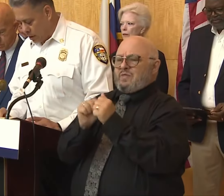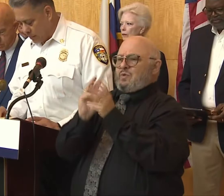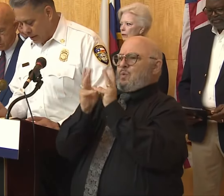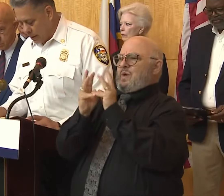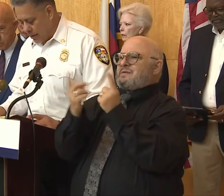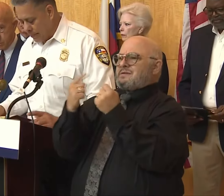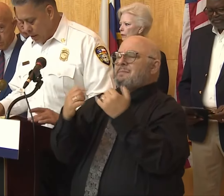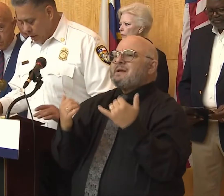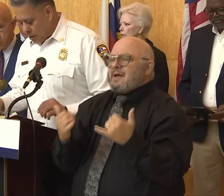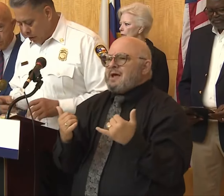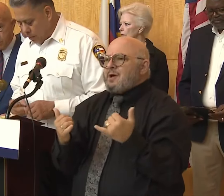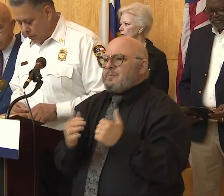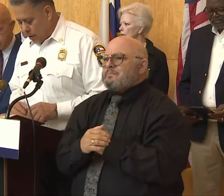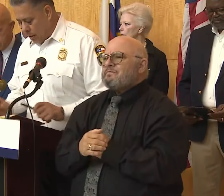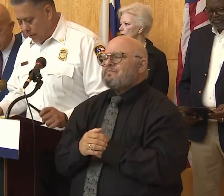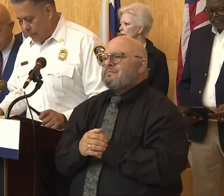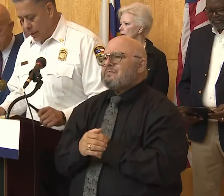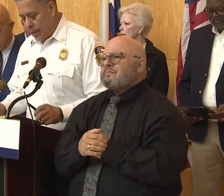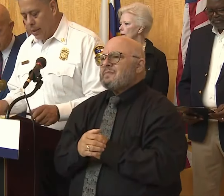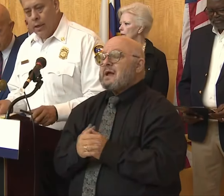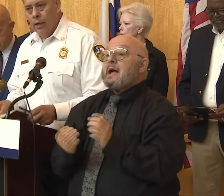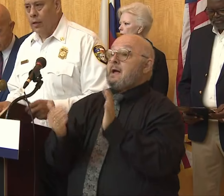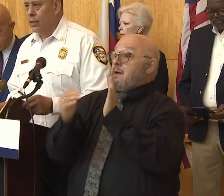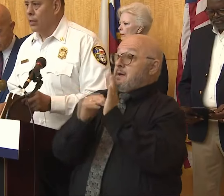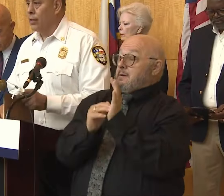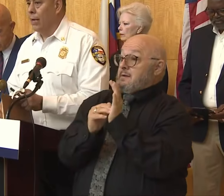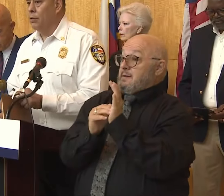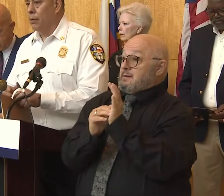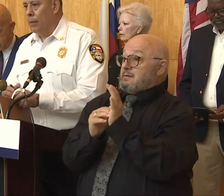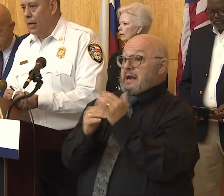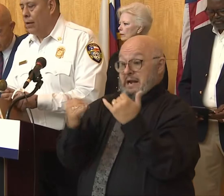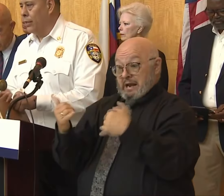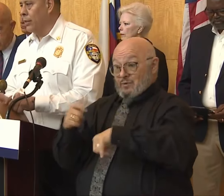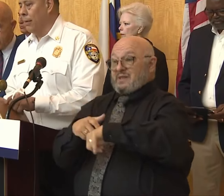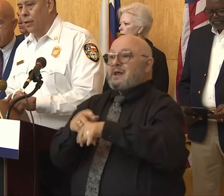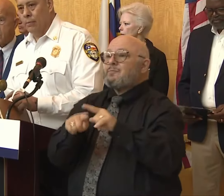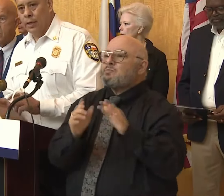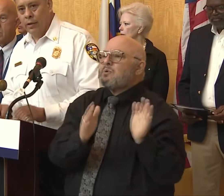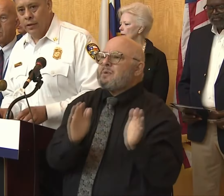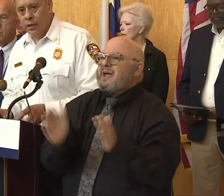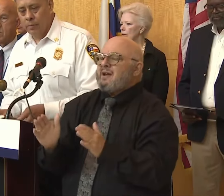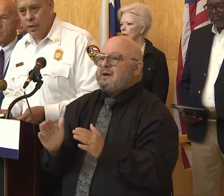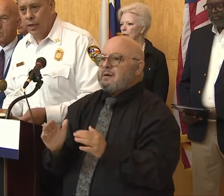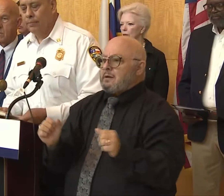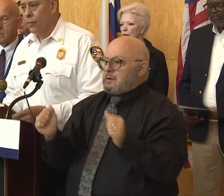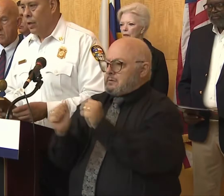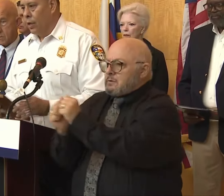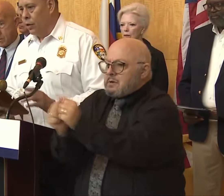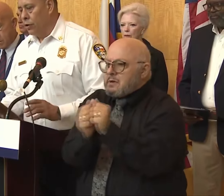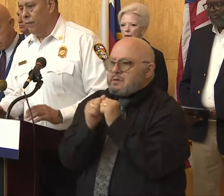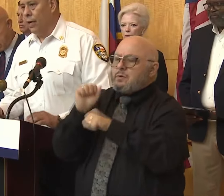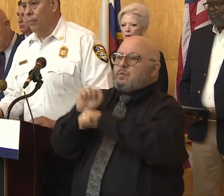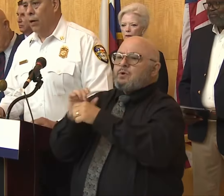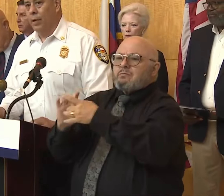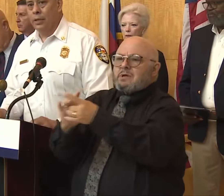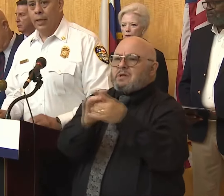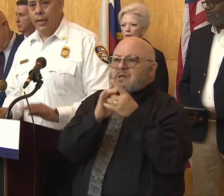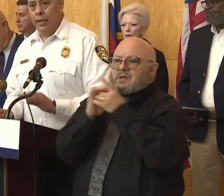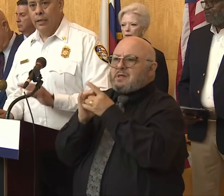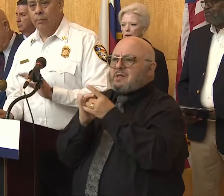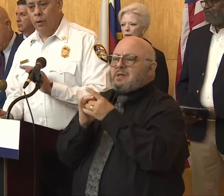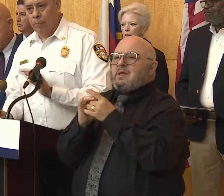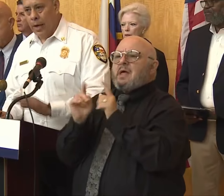weather that we're expecting. So again, look, this is a time to prepare. It's a time to come together as a community. The Houston Fire